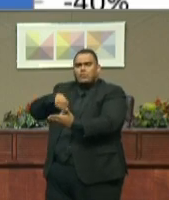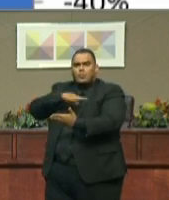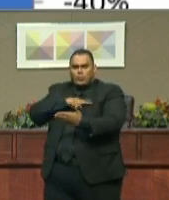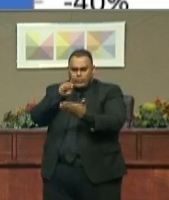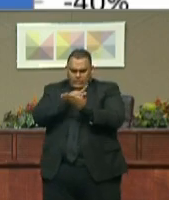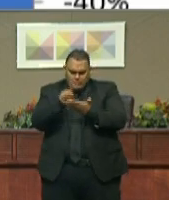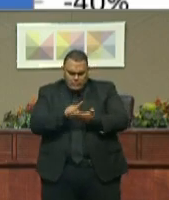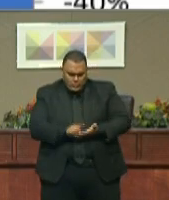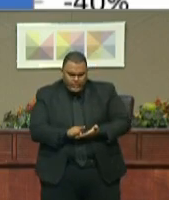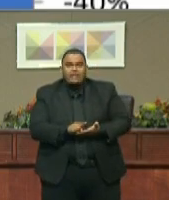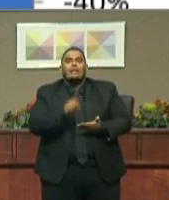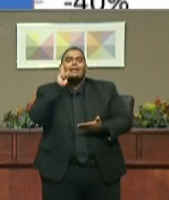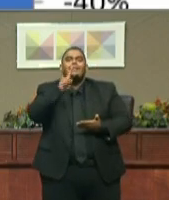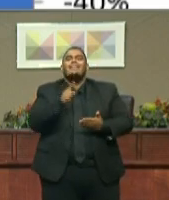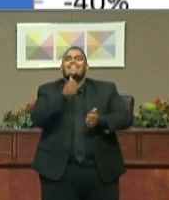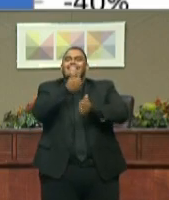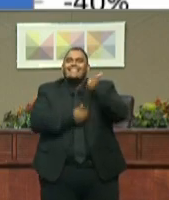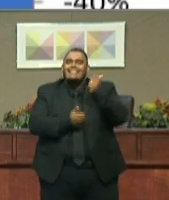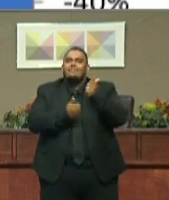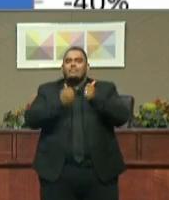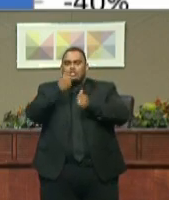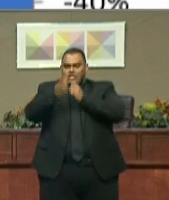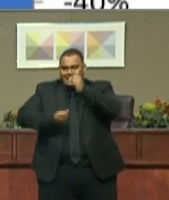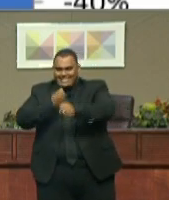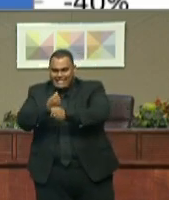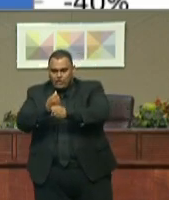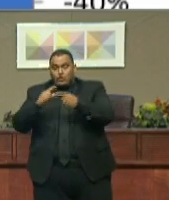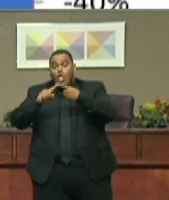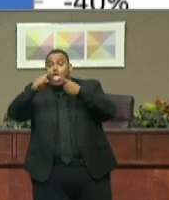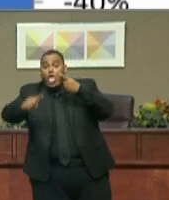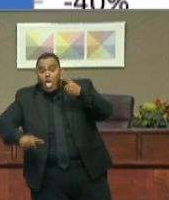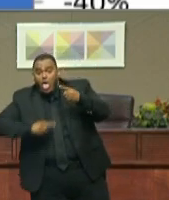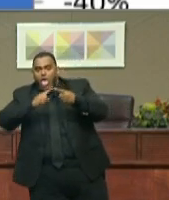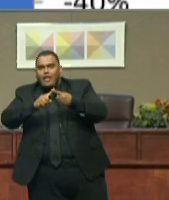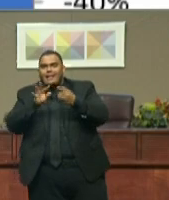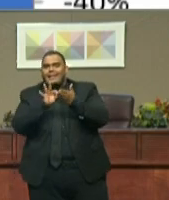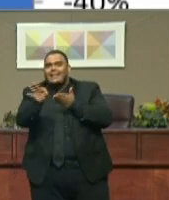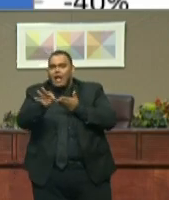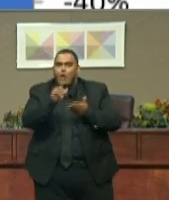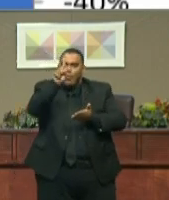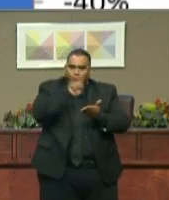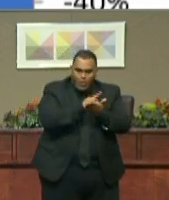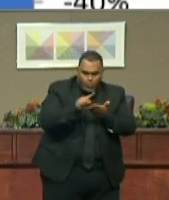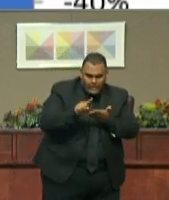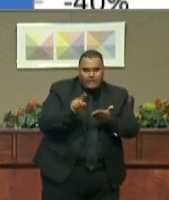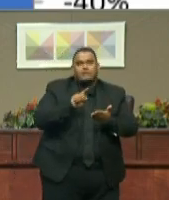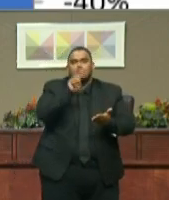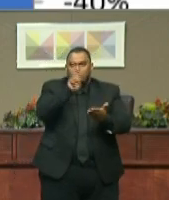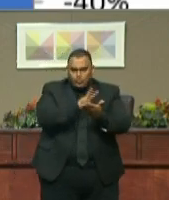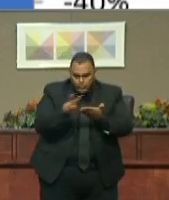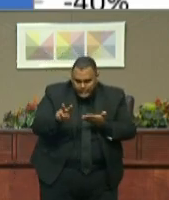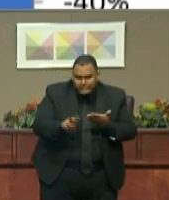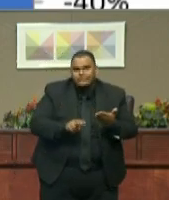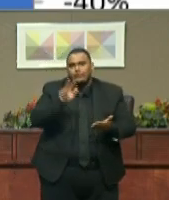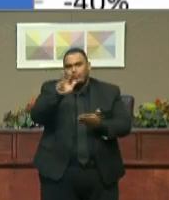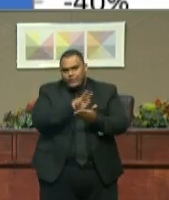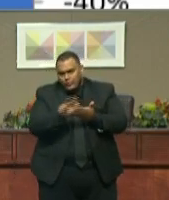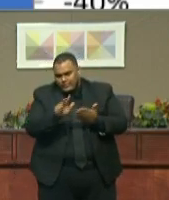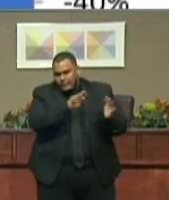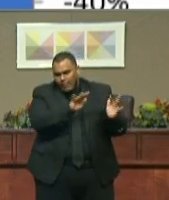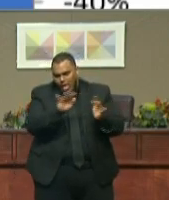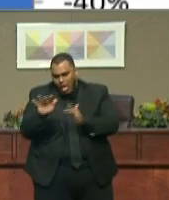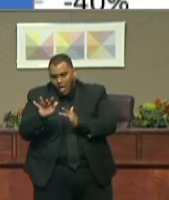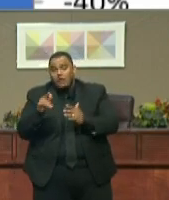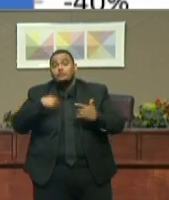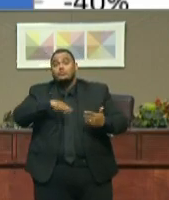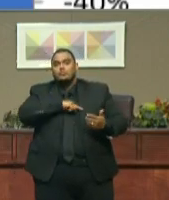week 24, we are not done yet, and is even higher than the prior 2 weeks. We have a couple of more days,